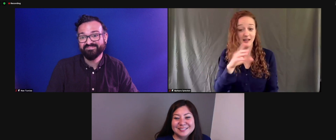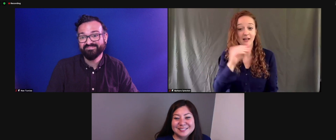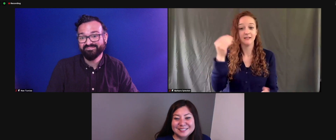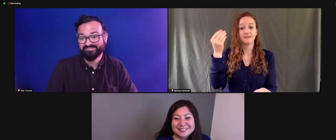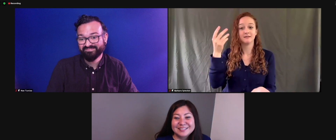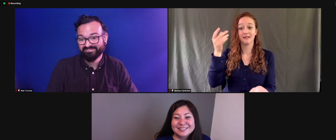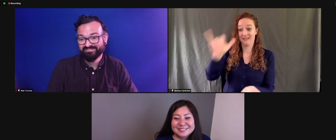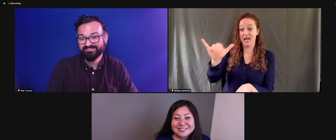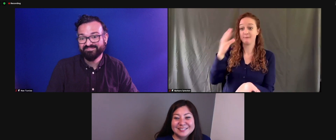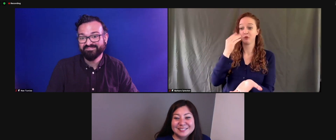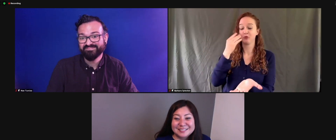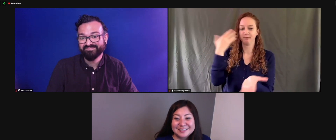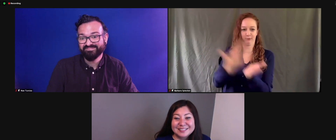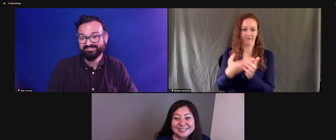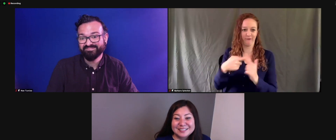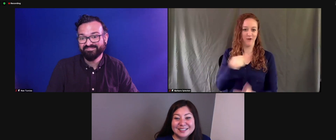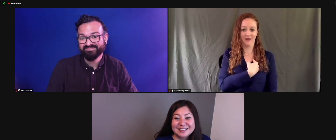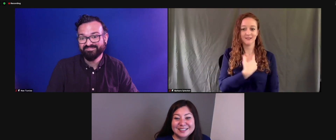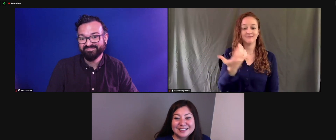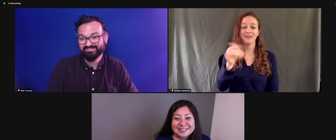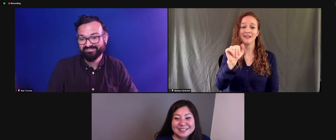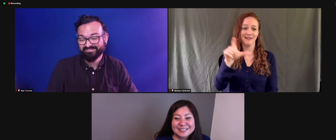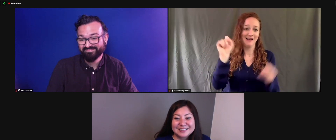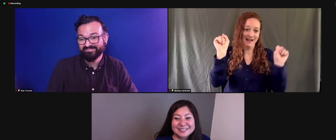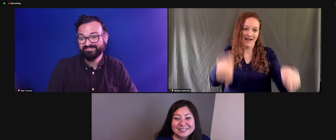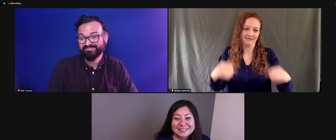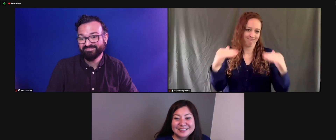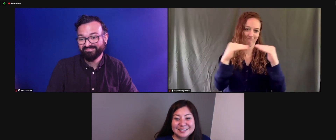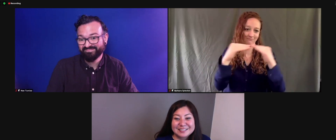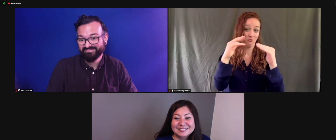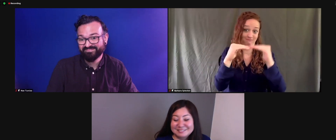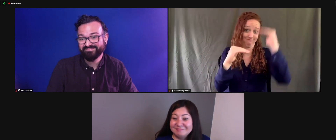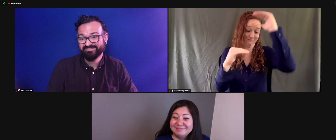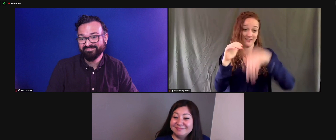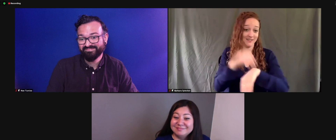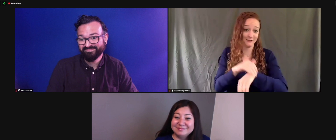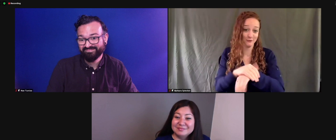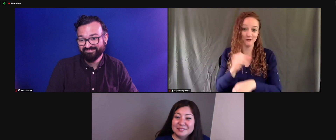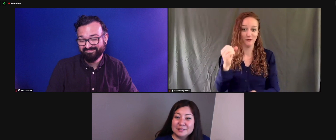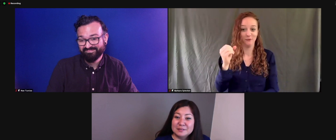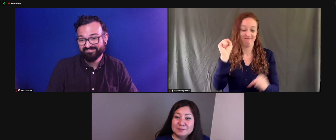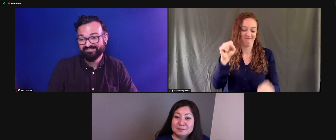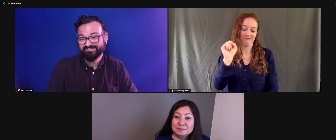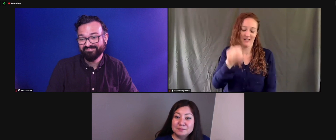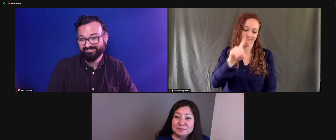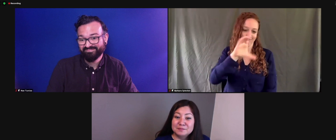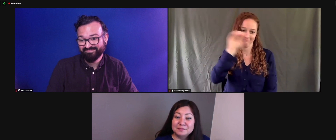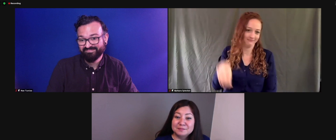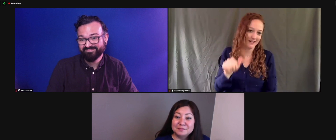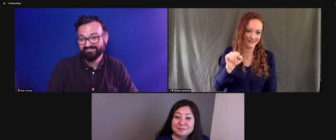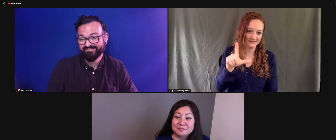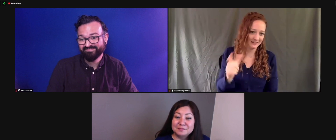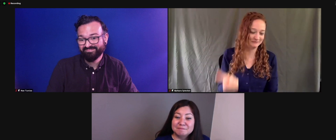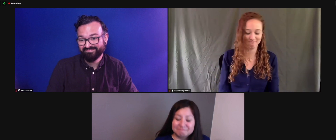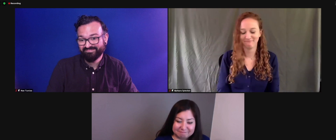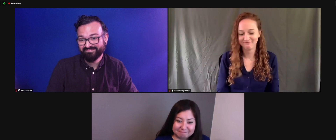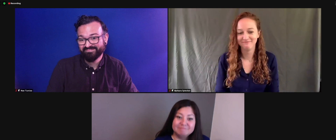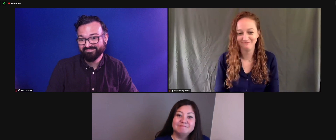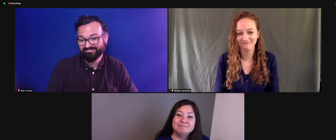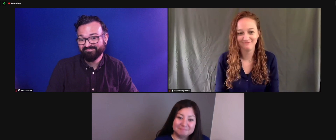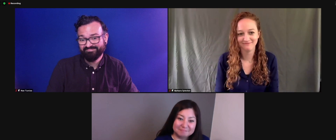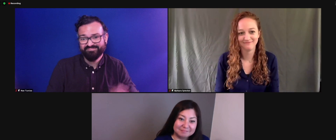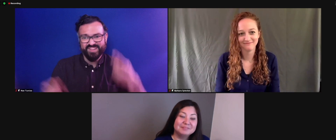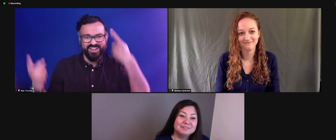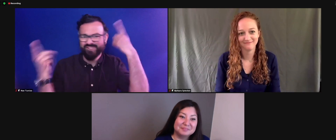possible? Yeah. Yeah. If it's something, on the spot, is it going to be perfect? If